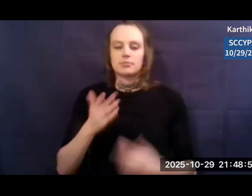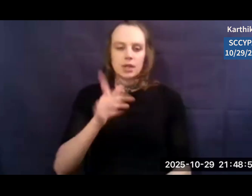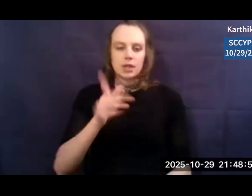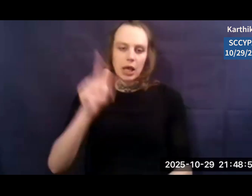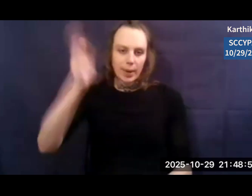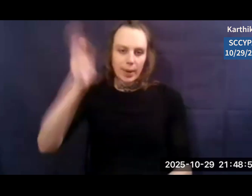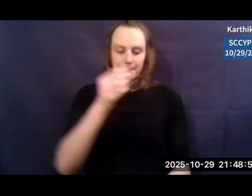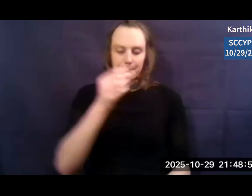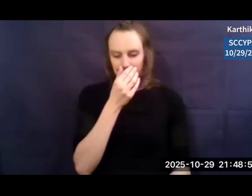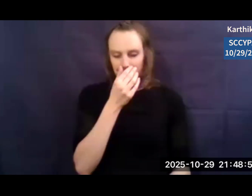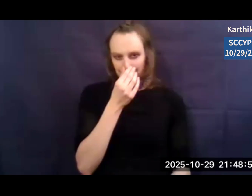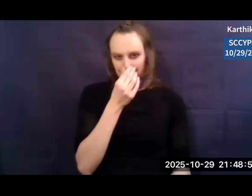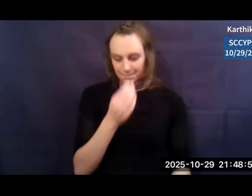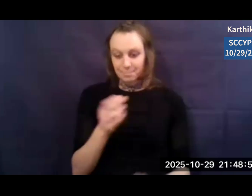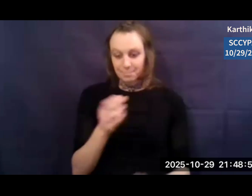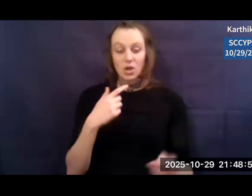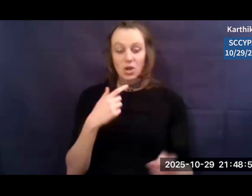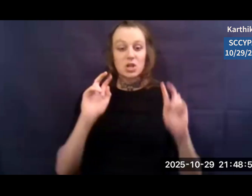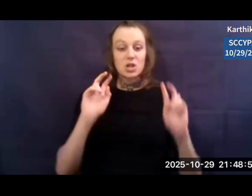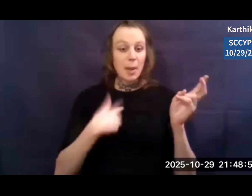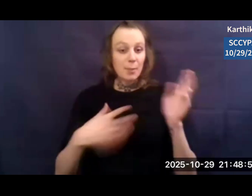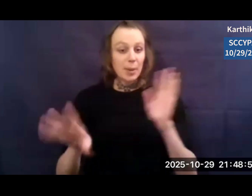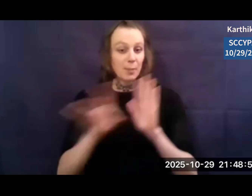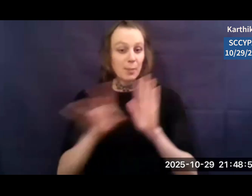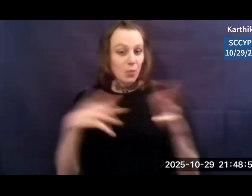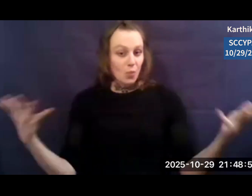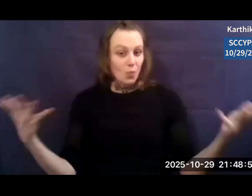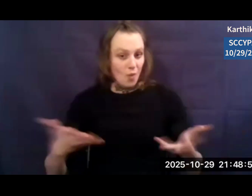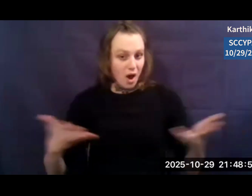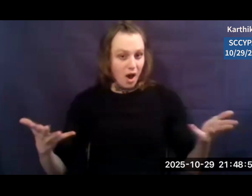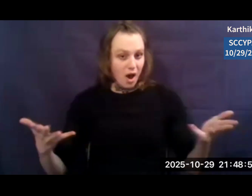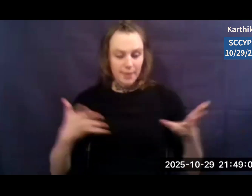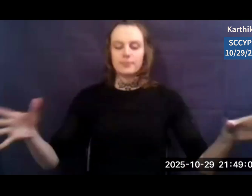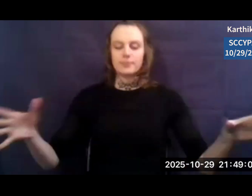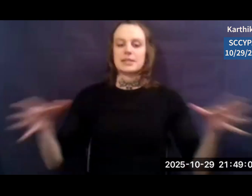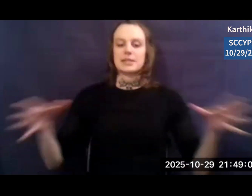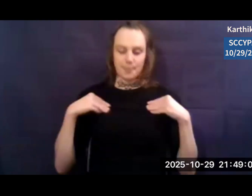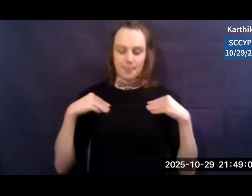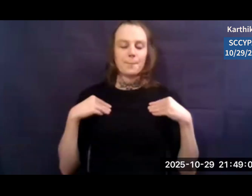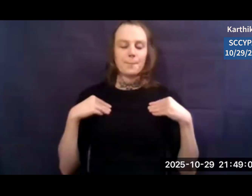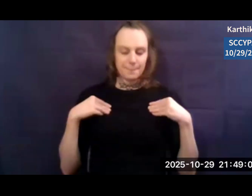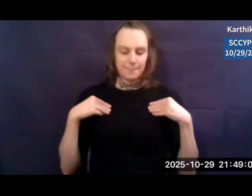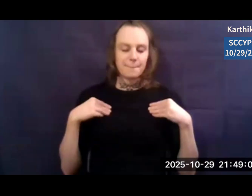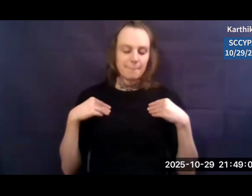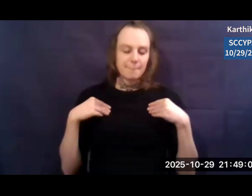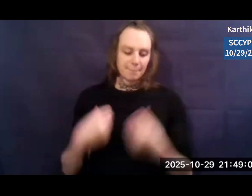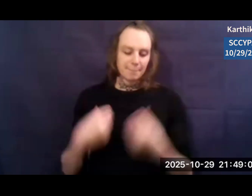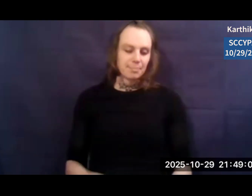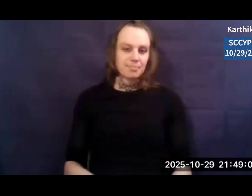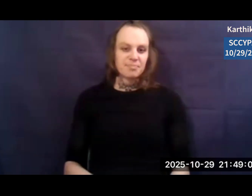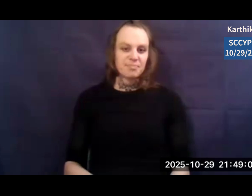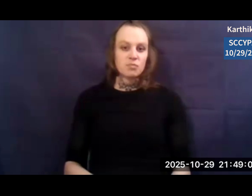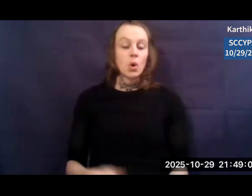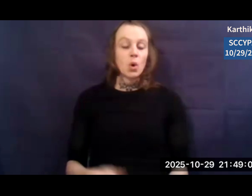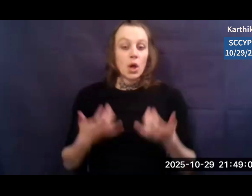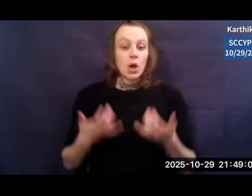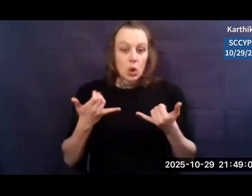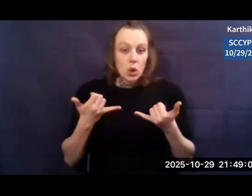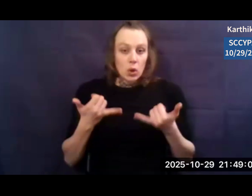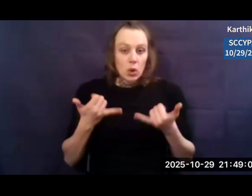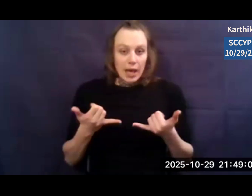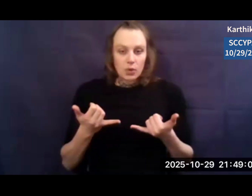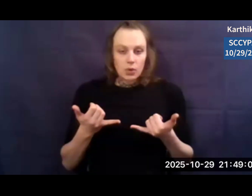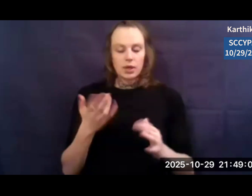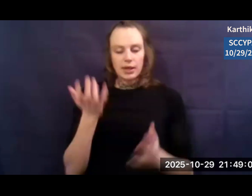the topic that I have chosen for this meeting is acceptance. So if you zone out like right now,